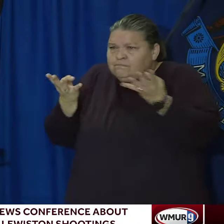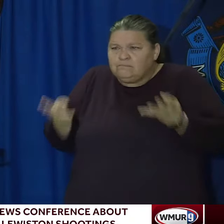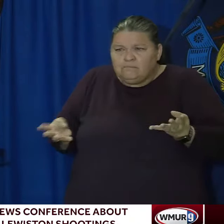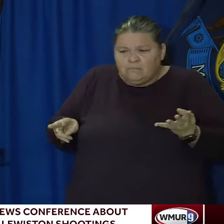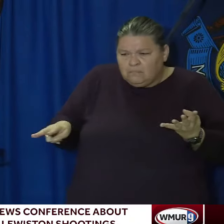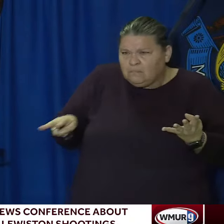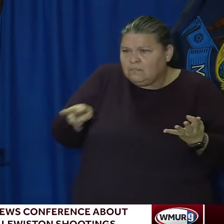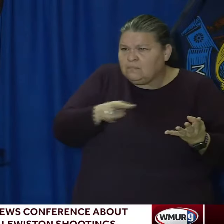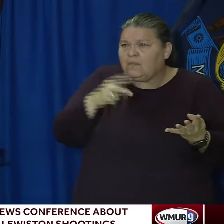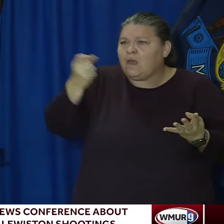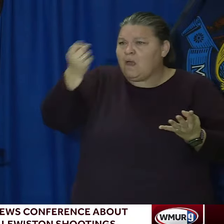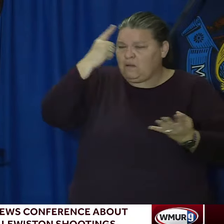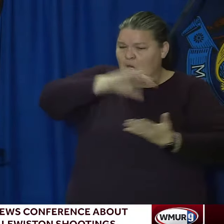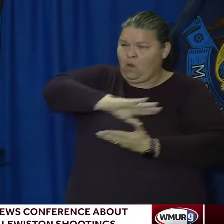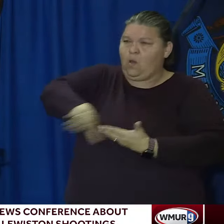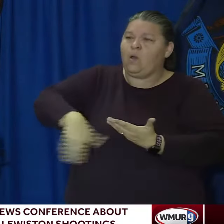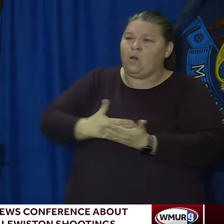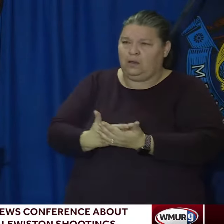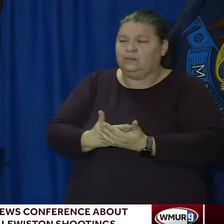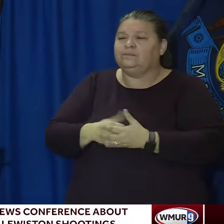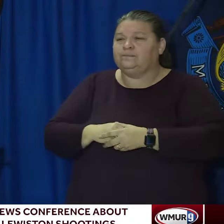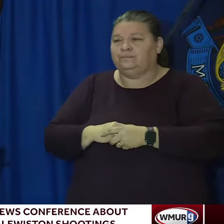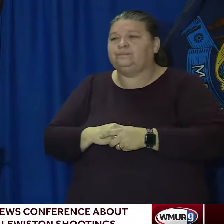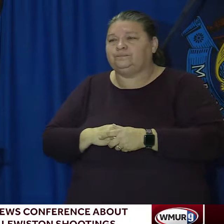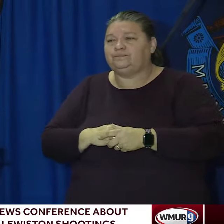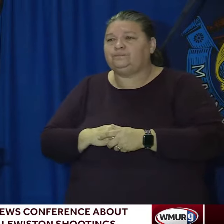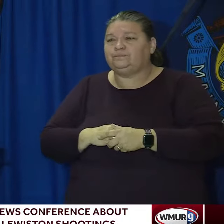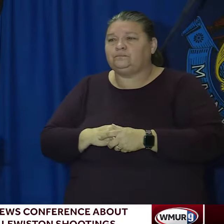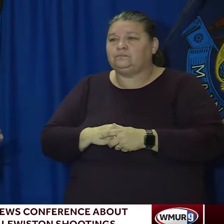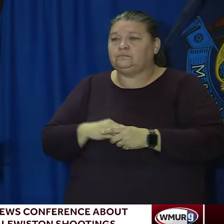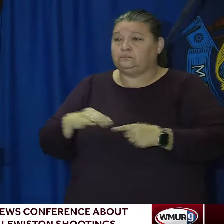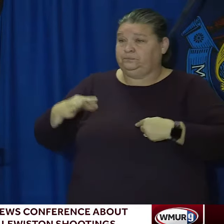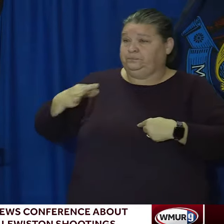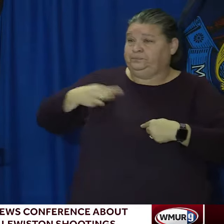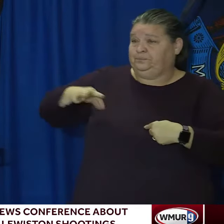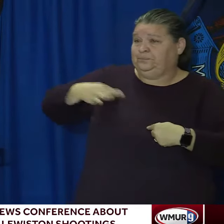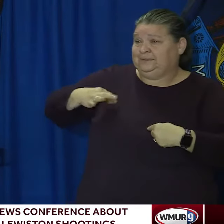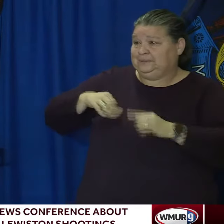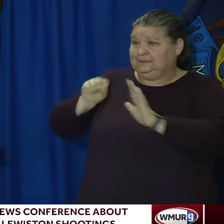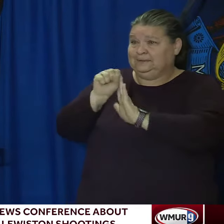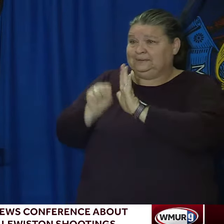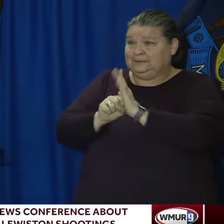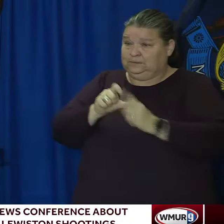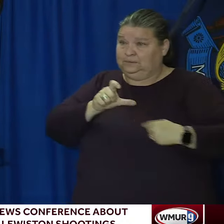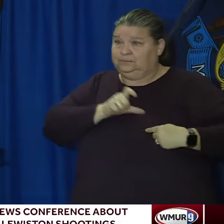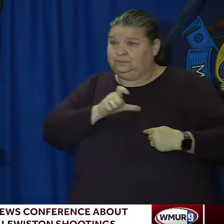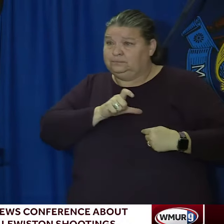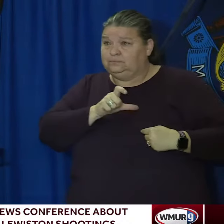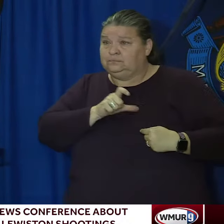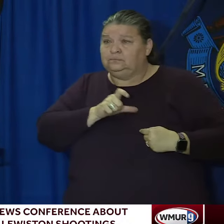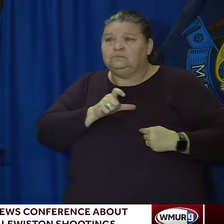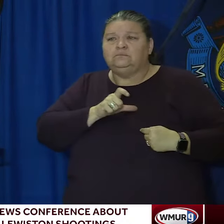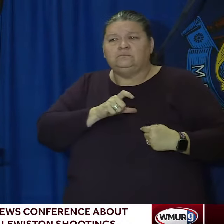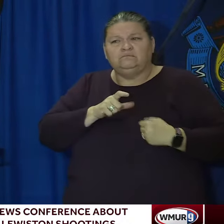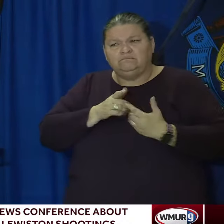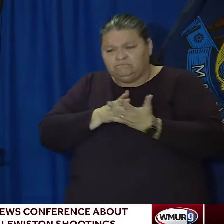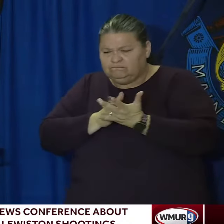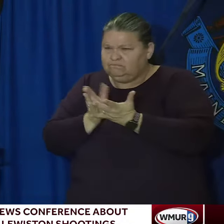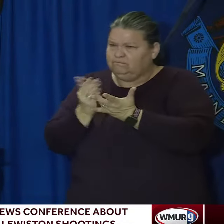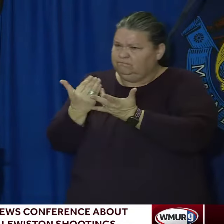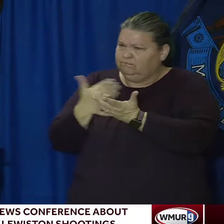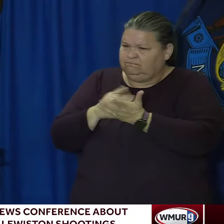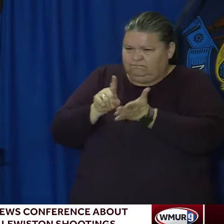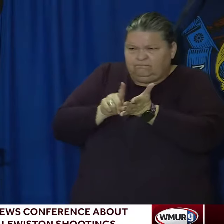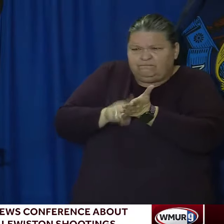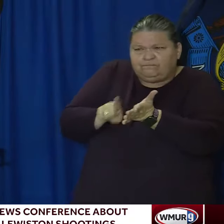of the facts. The Maine State Police is, as I said, undergoing a thorough investigation of every aspect of